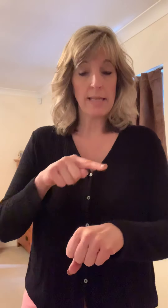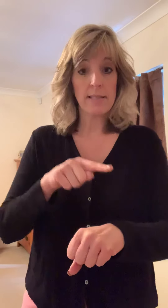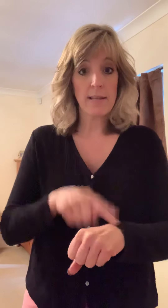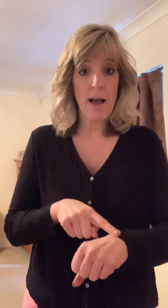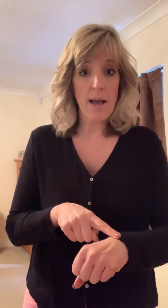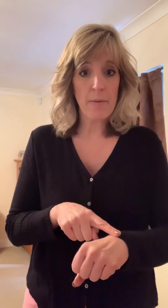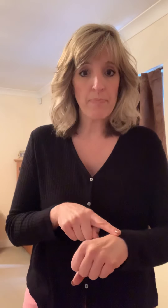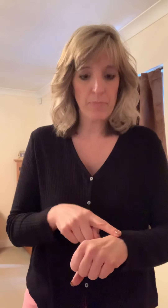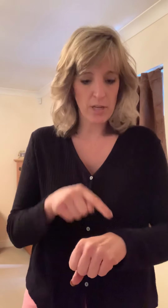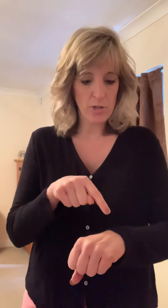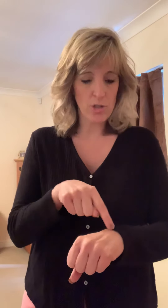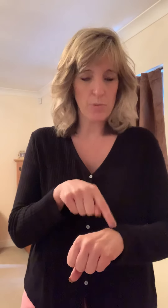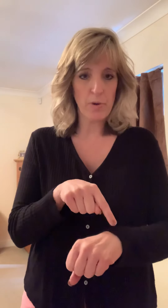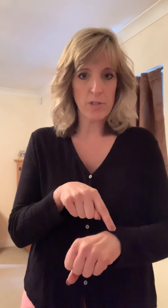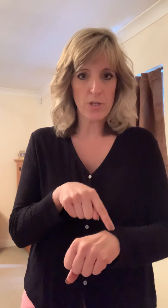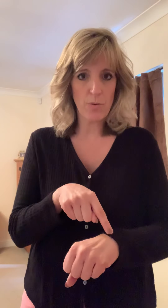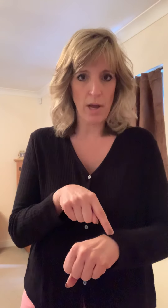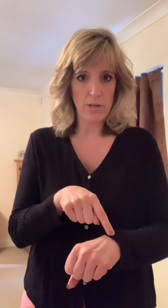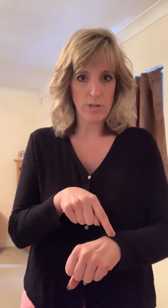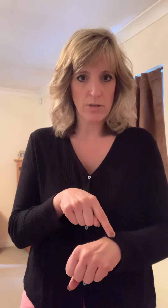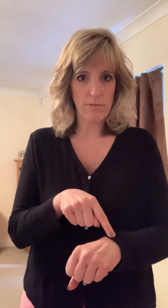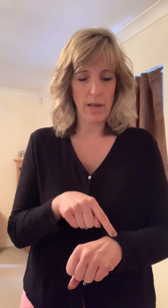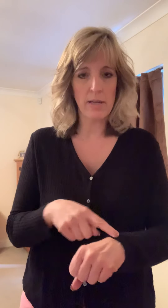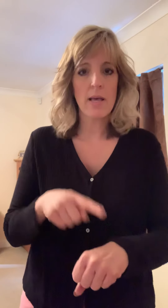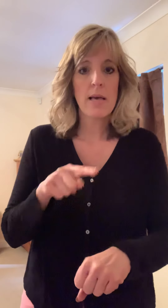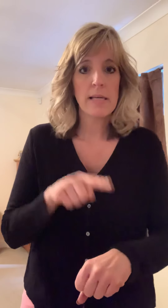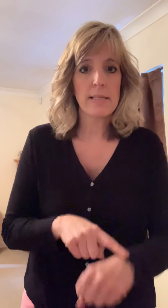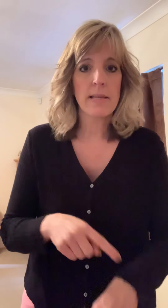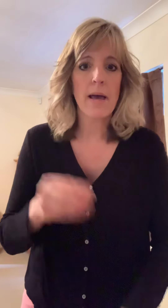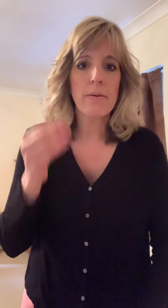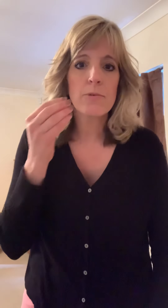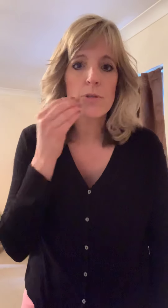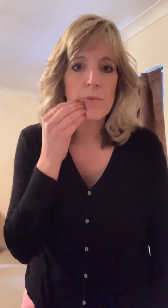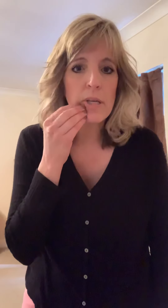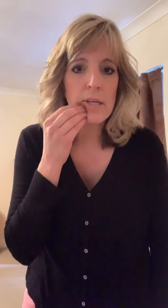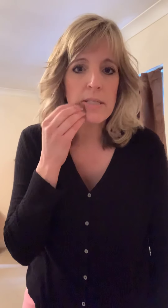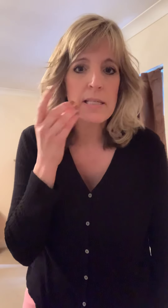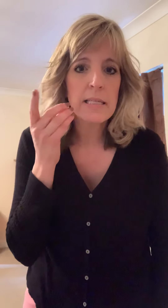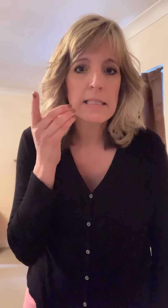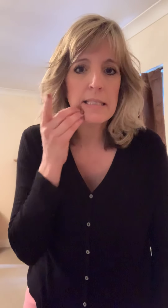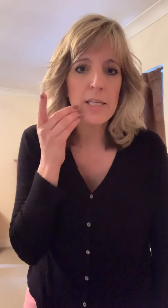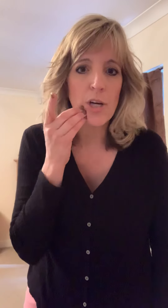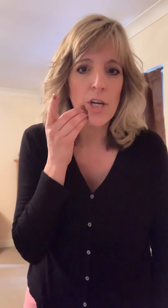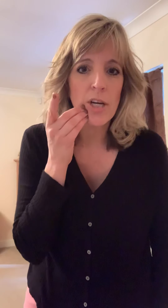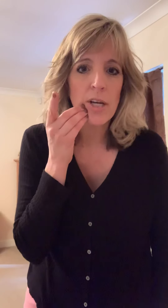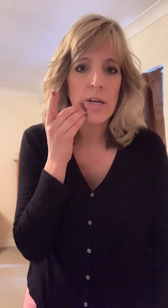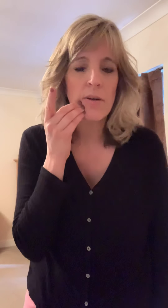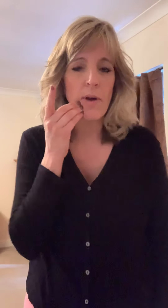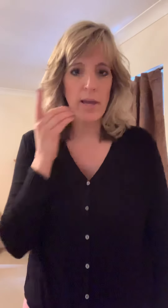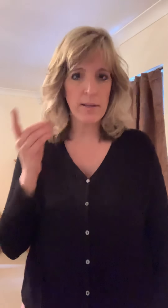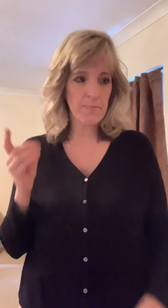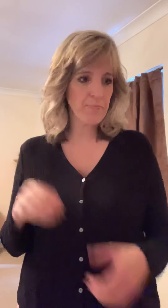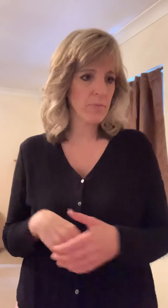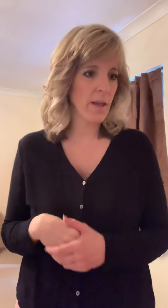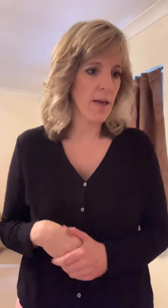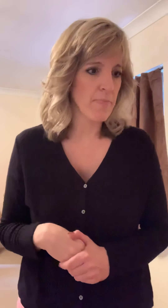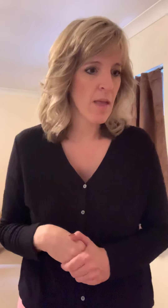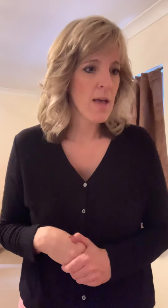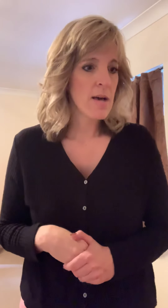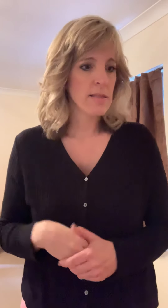it's time, because you're just pointing to your watch, right? It's time to eat dinner, right? Okay. The next